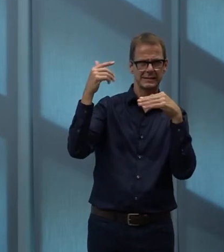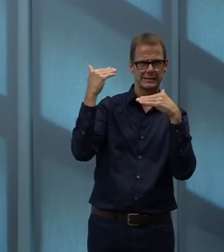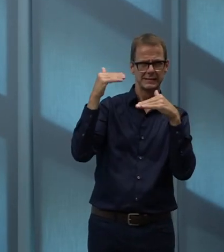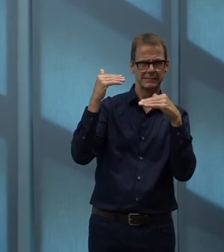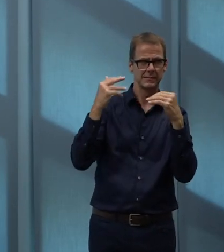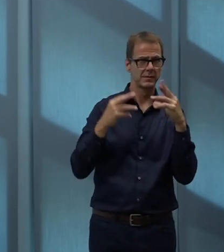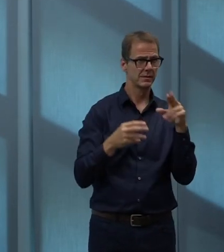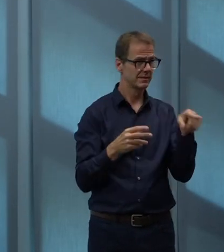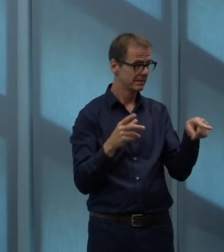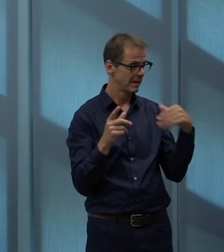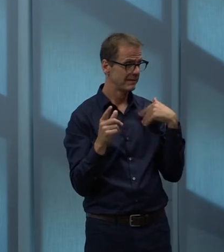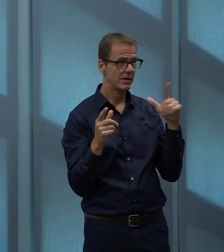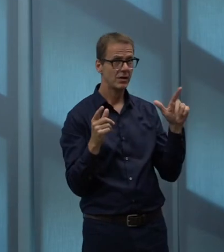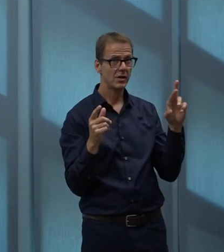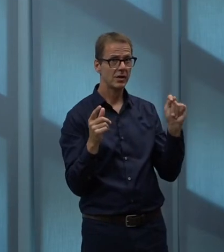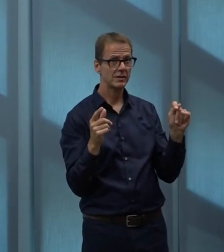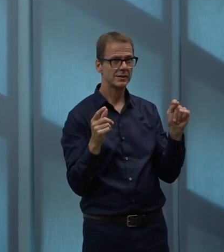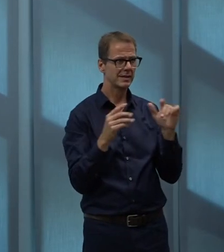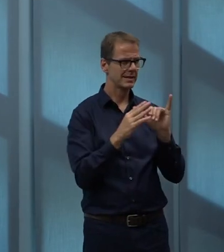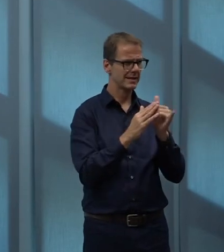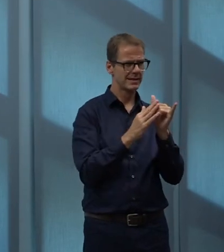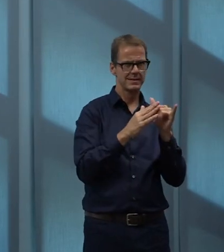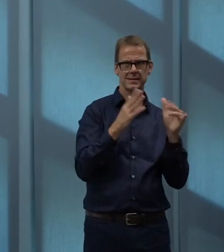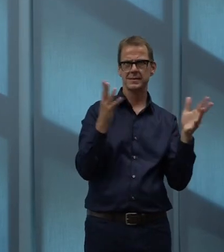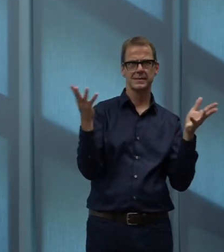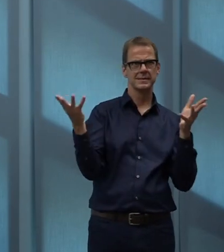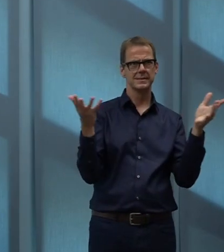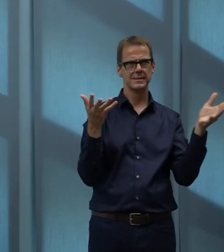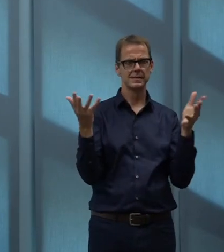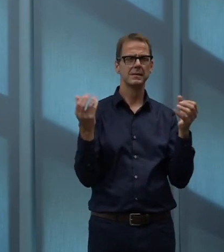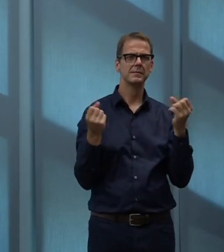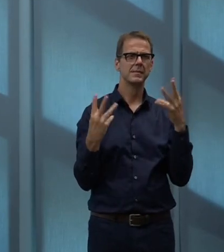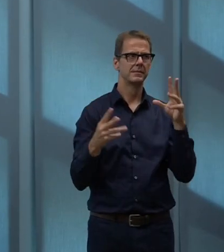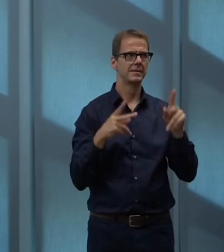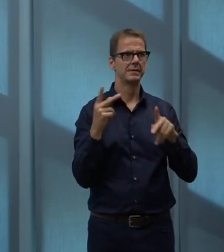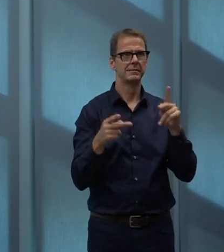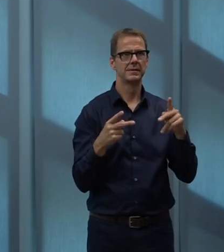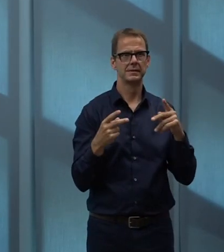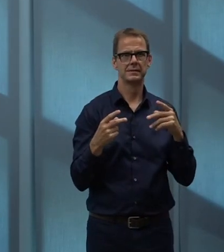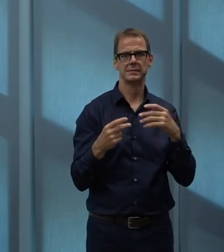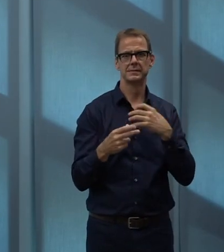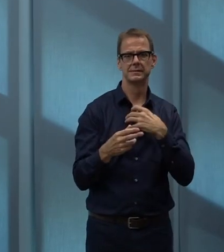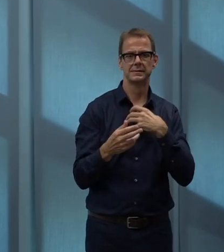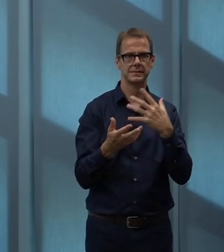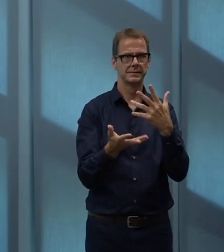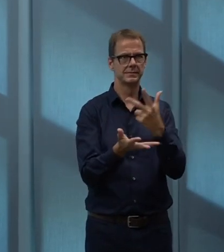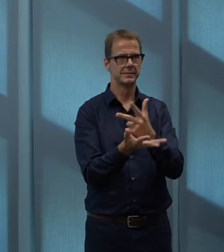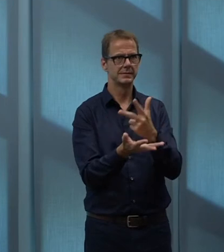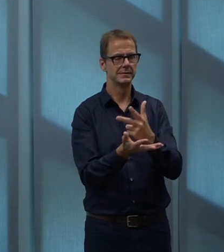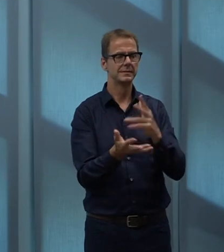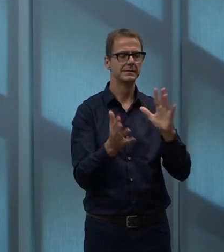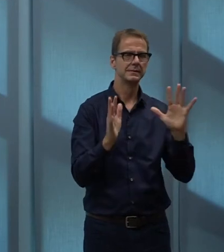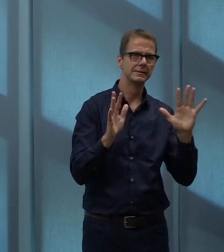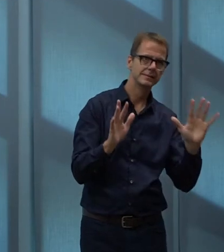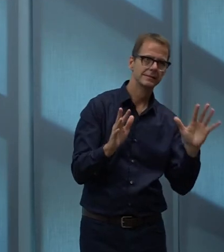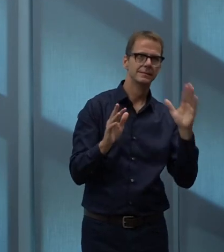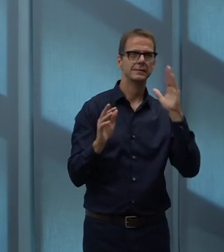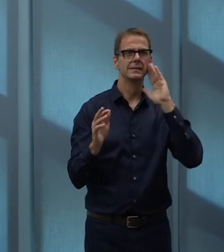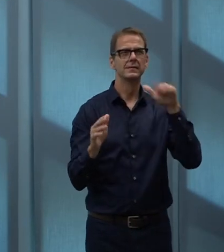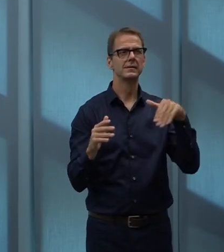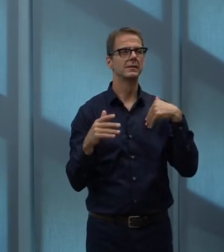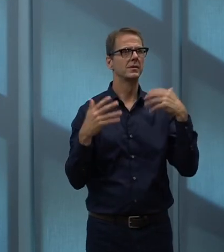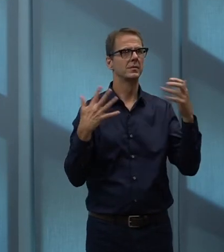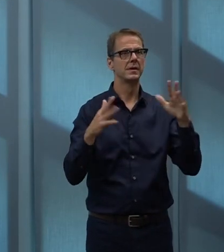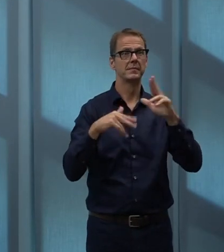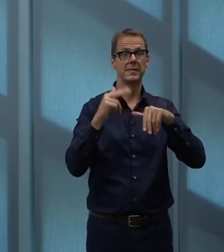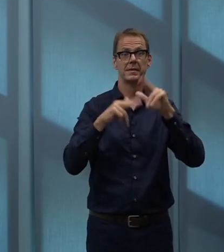so we spent a lot of time trying to say, well, if you're really close to an LRT, maybe you can vary the rule this way. Or if you're in a legacy historical area, you can vary the rule that way.